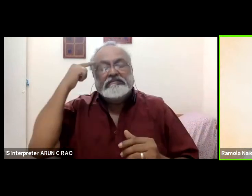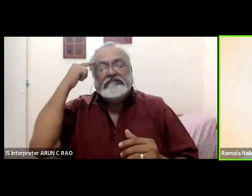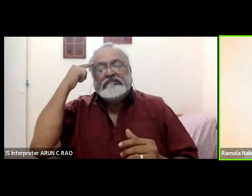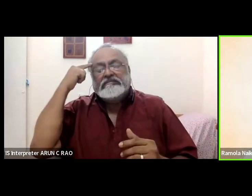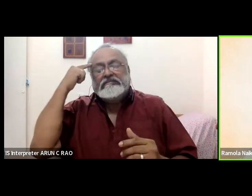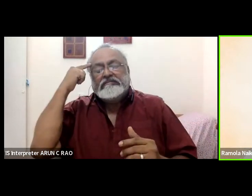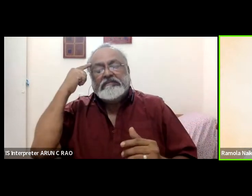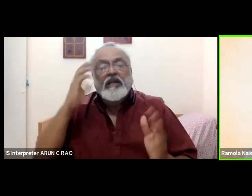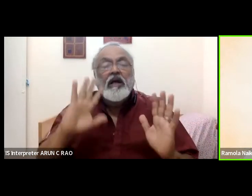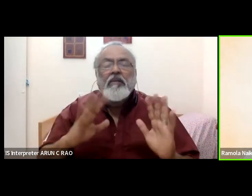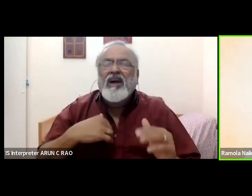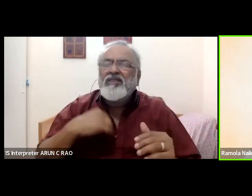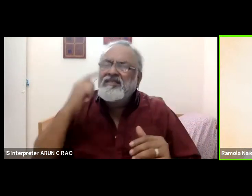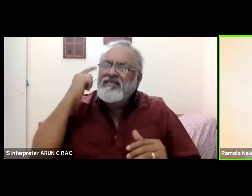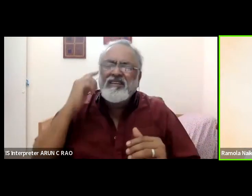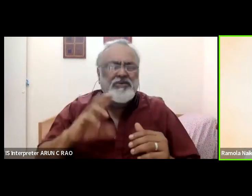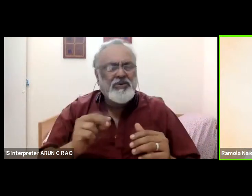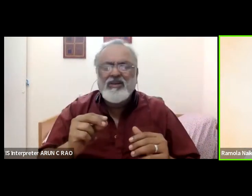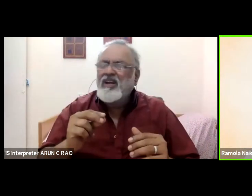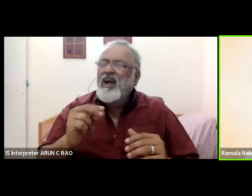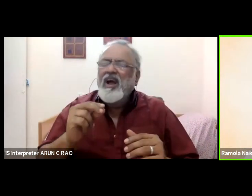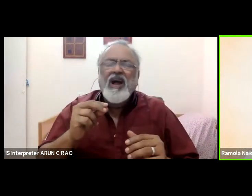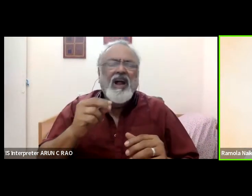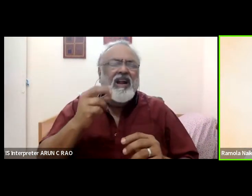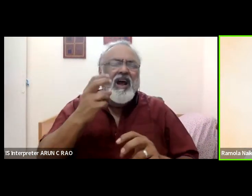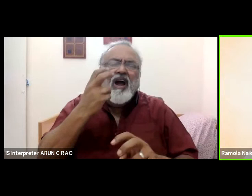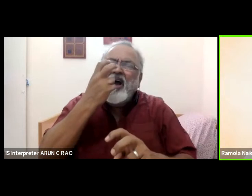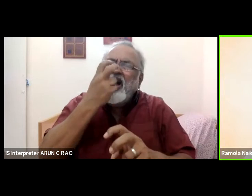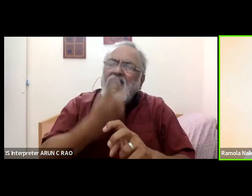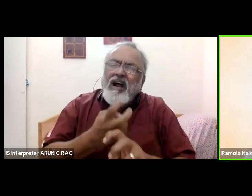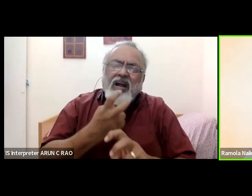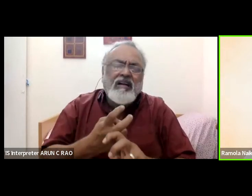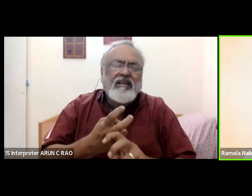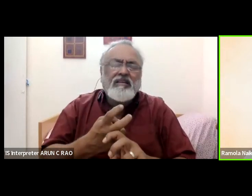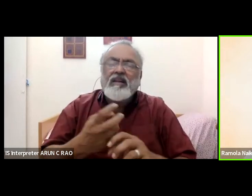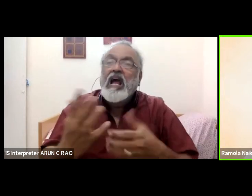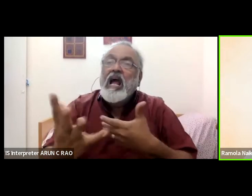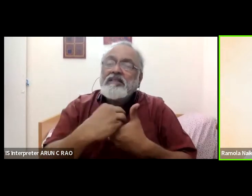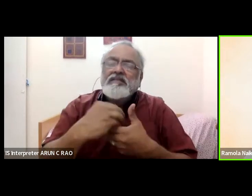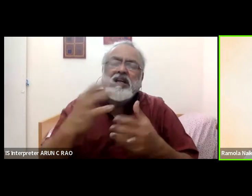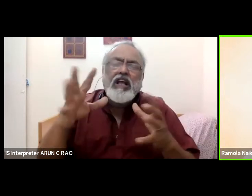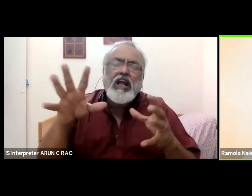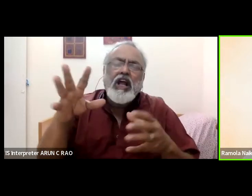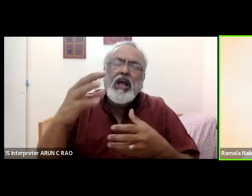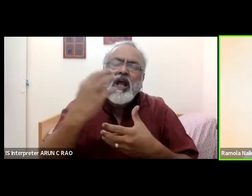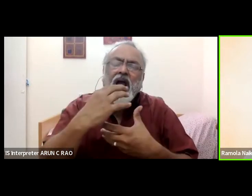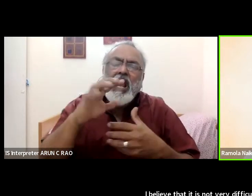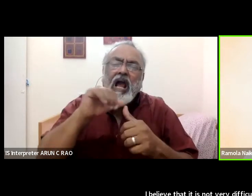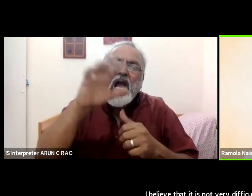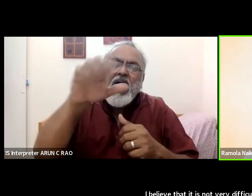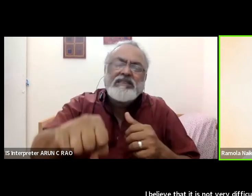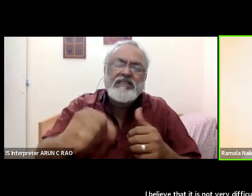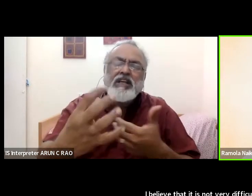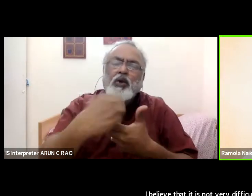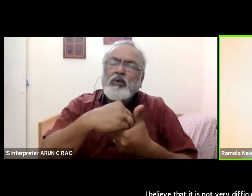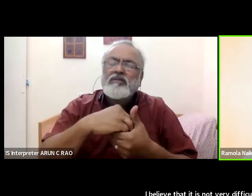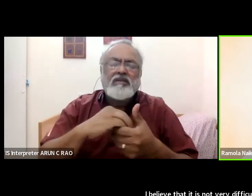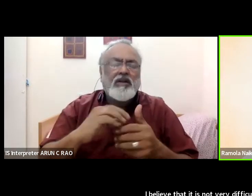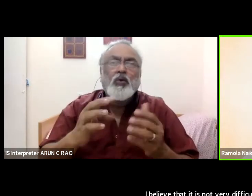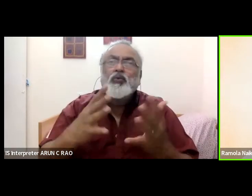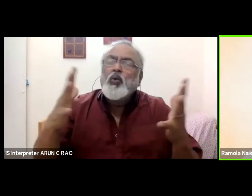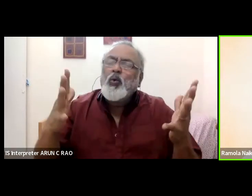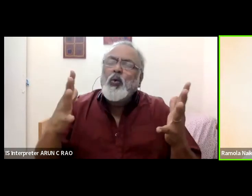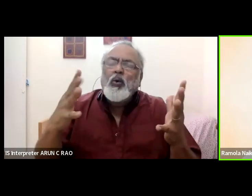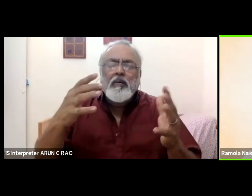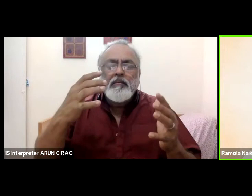to mobilize financing for accessibility inclusion. What is really limiting, and I also agree with my